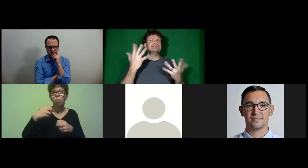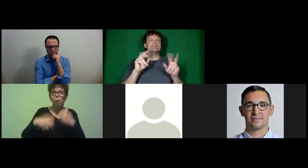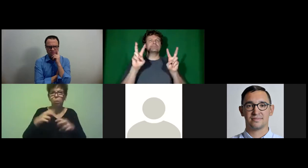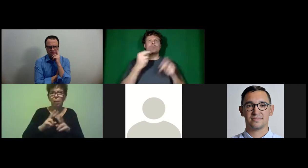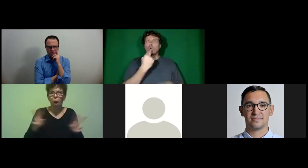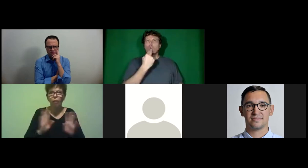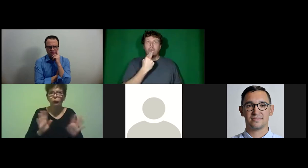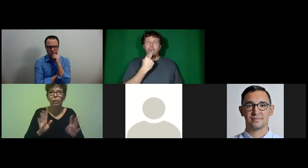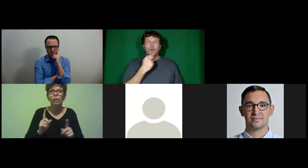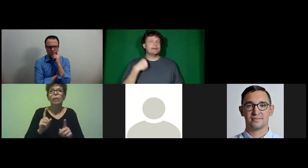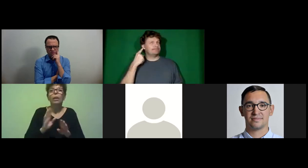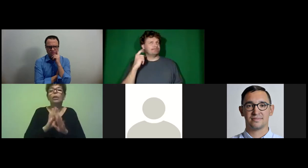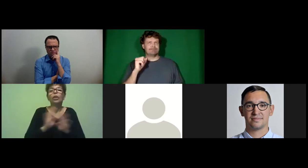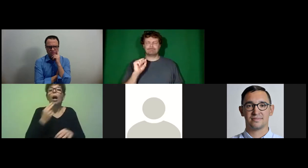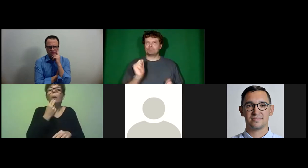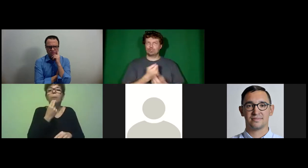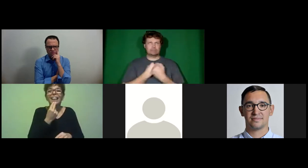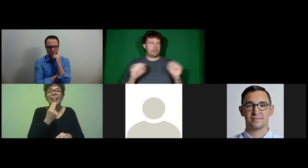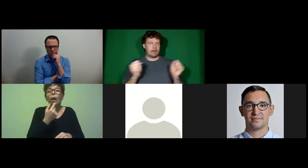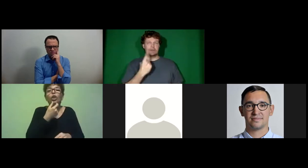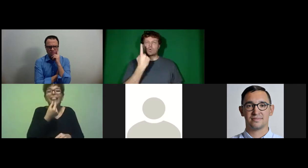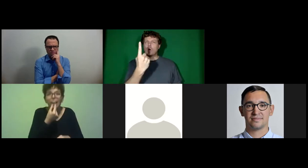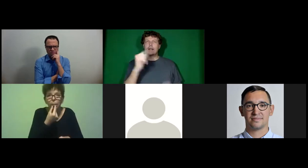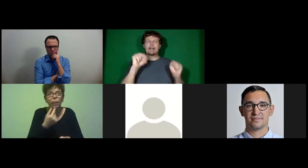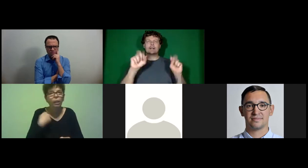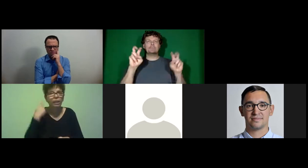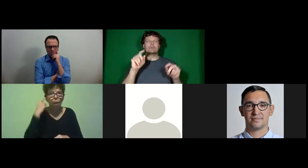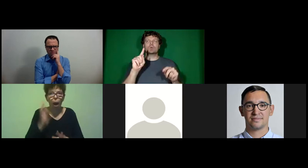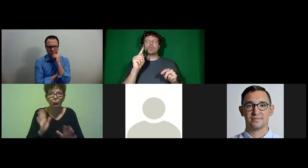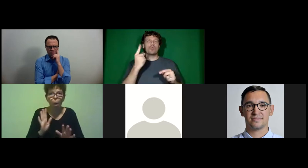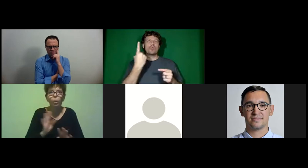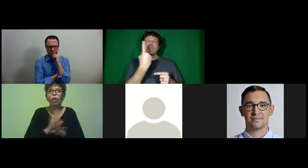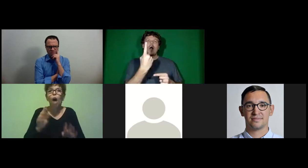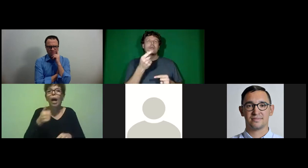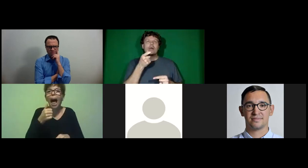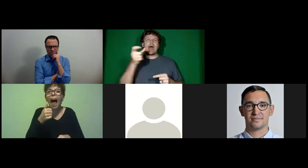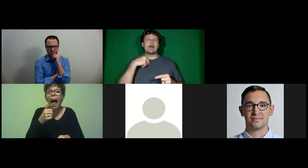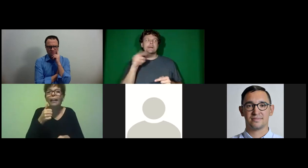especially within long distance. So I can't hear a whistle, for example.